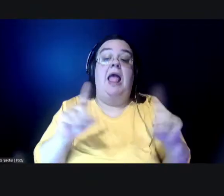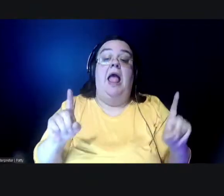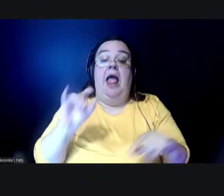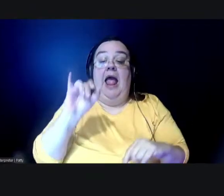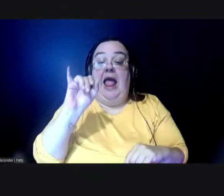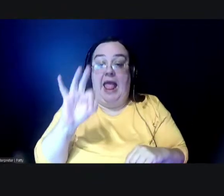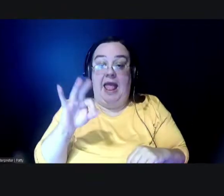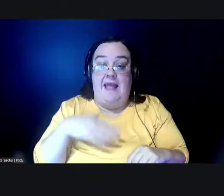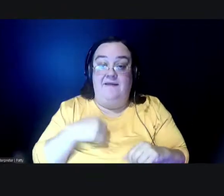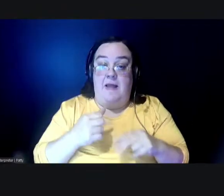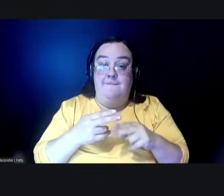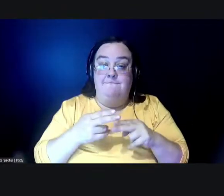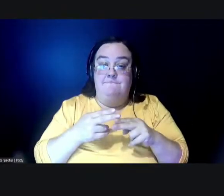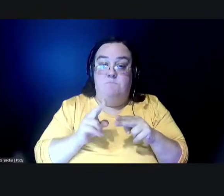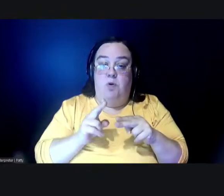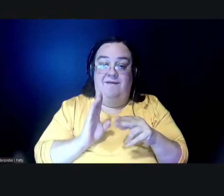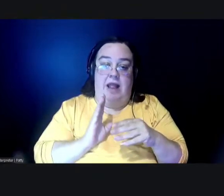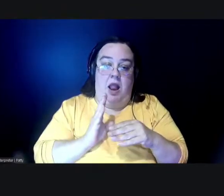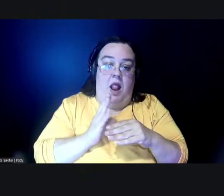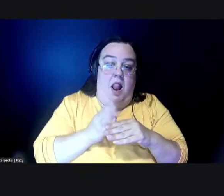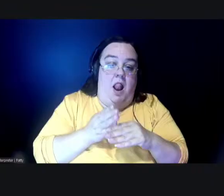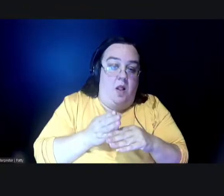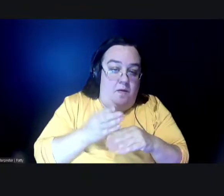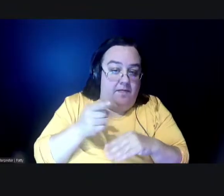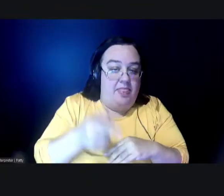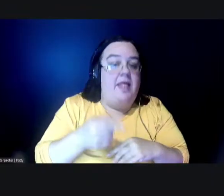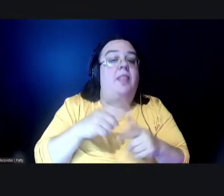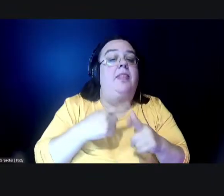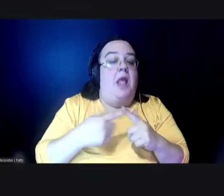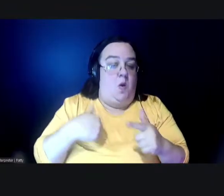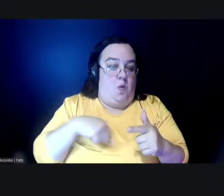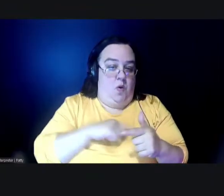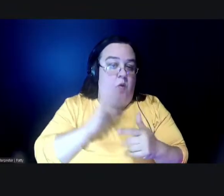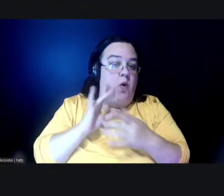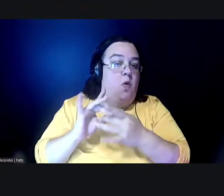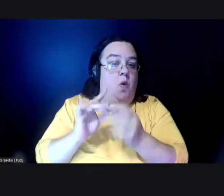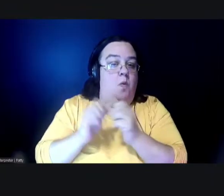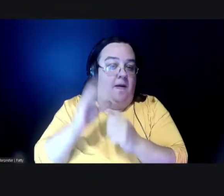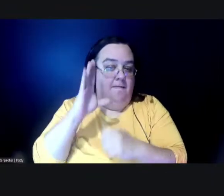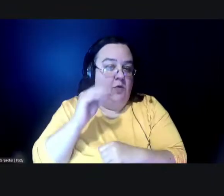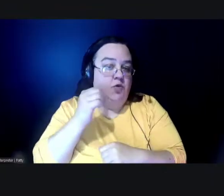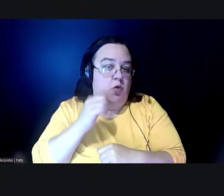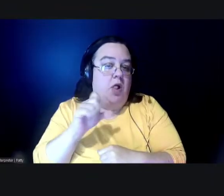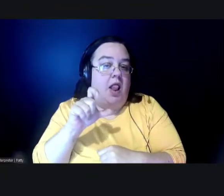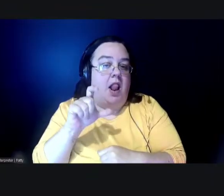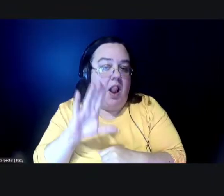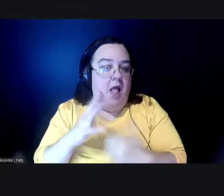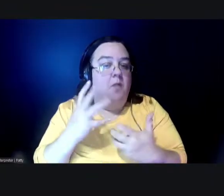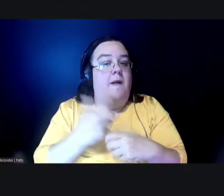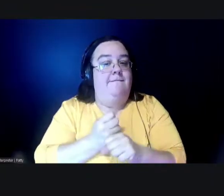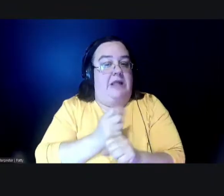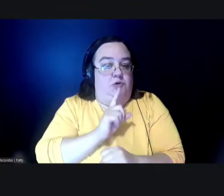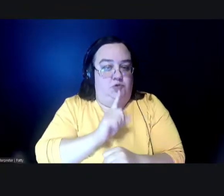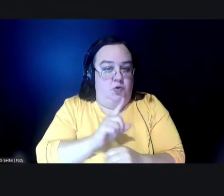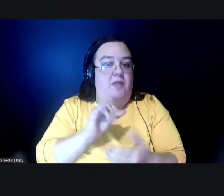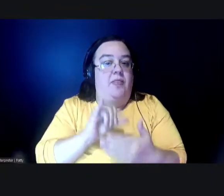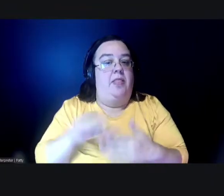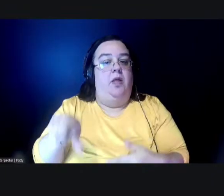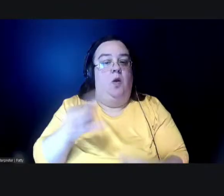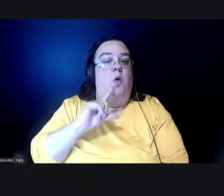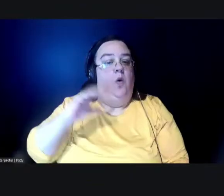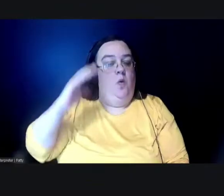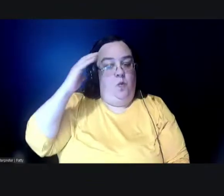brief interruption there, we will coordinate with the Boys and Girls Club to ensure that they are aware